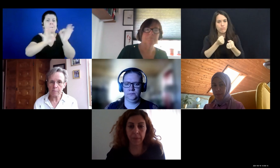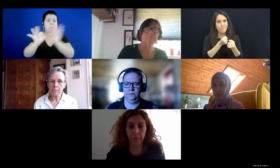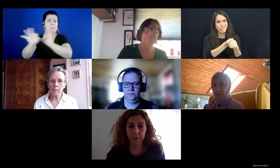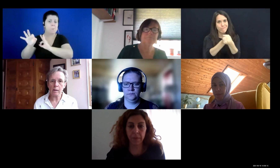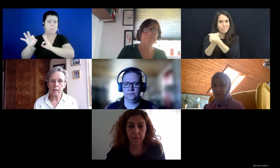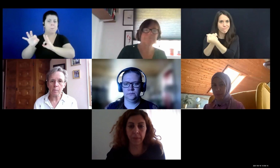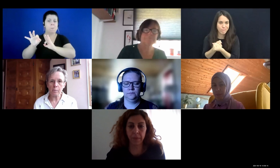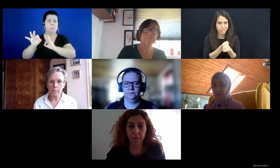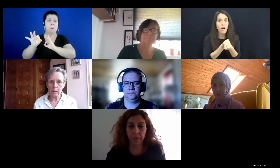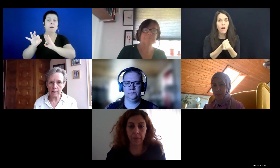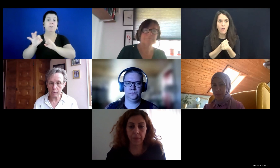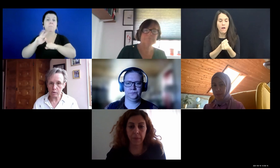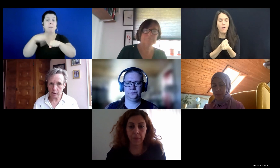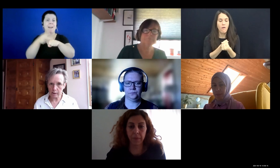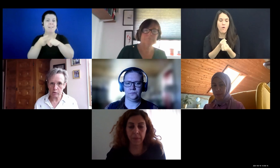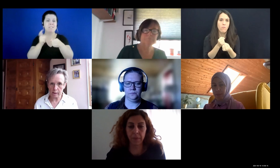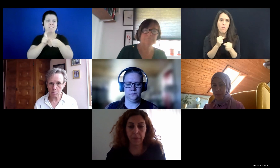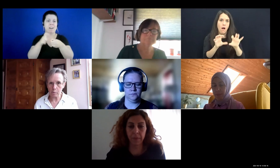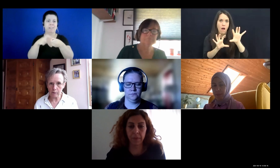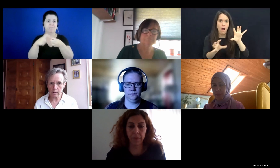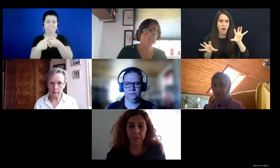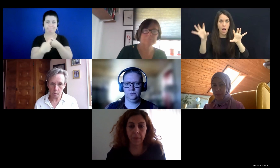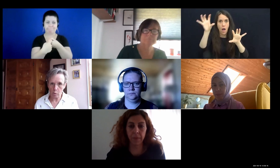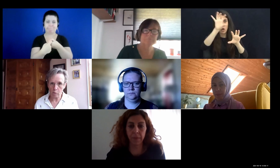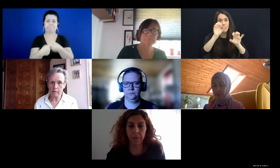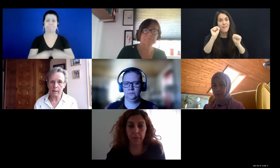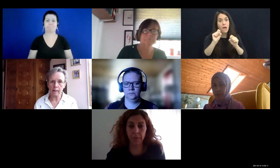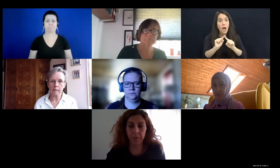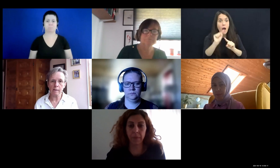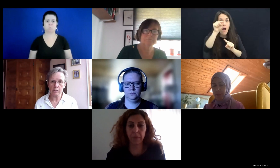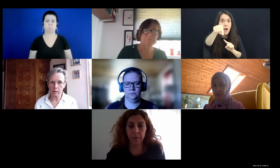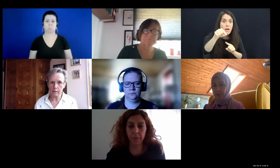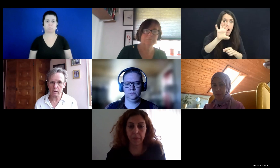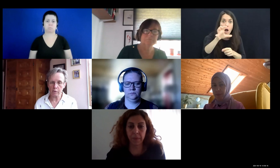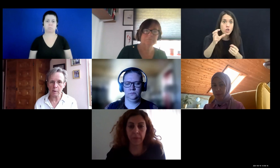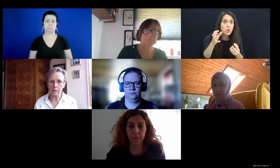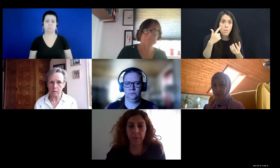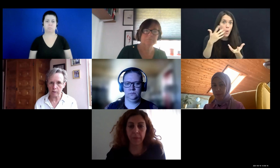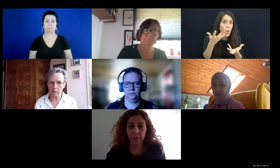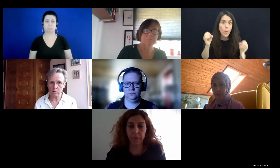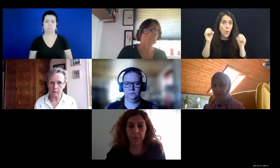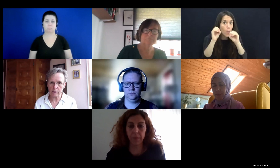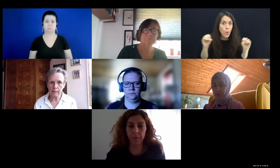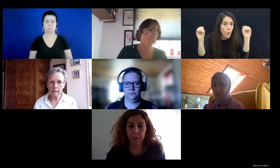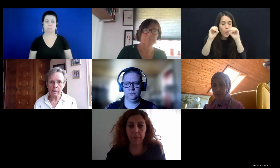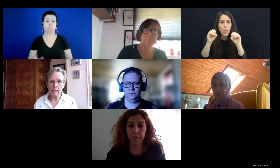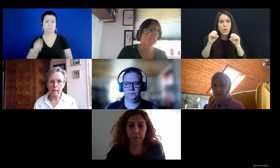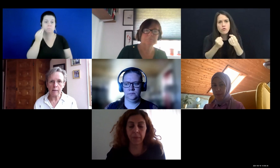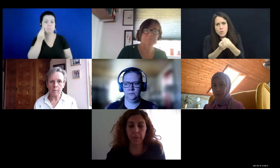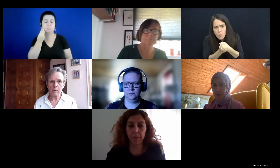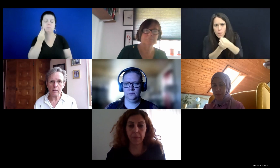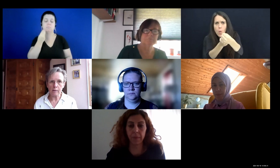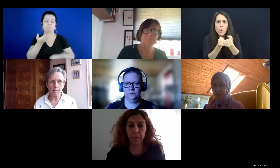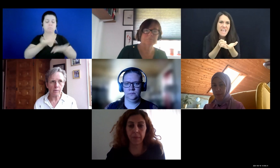countries in trying to set up support and exchange information on how to do it.